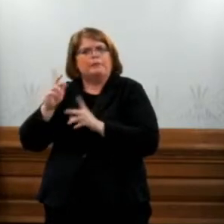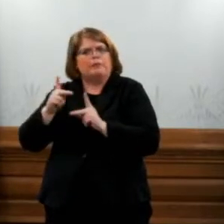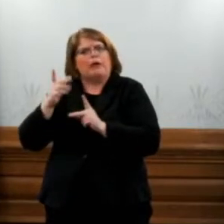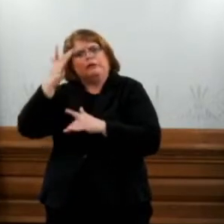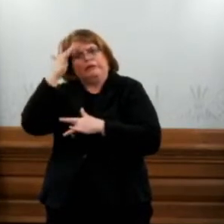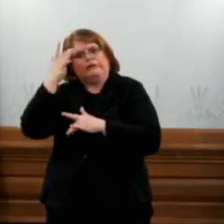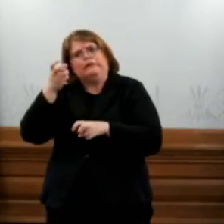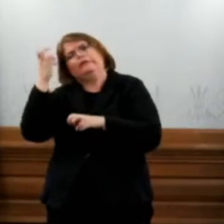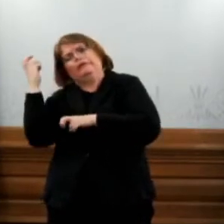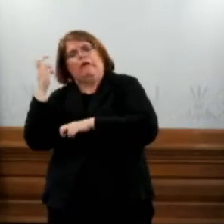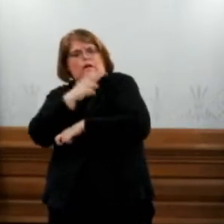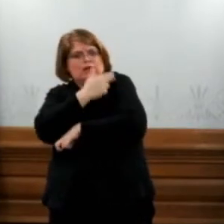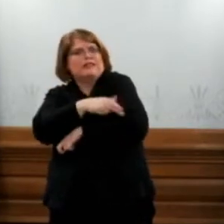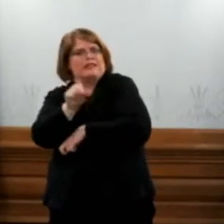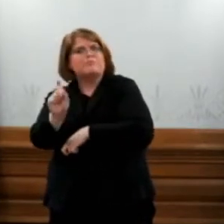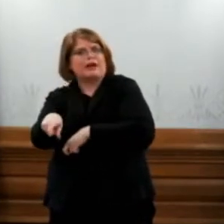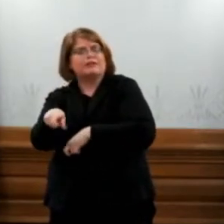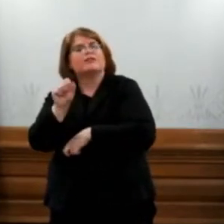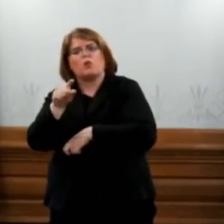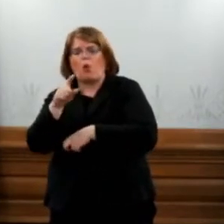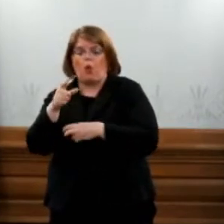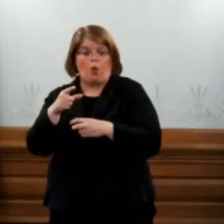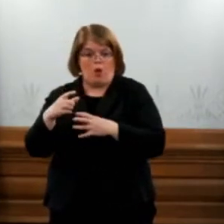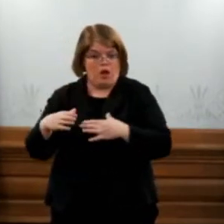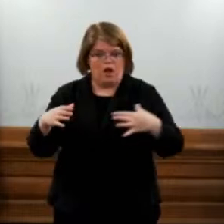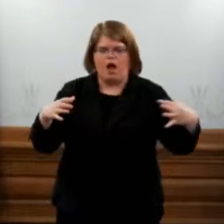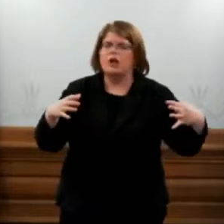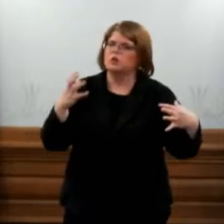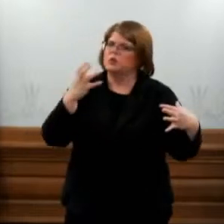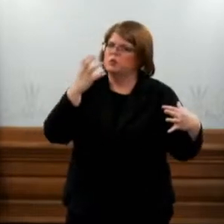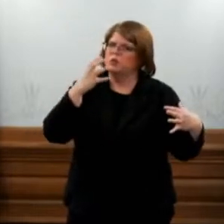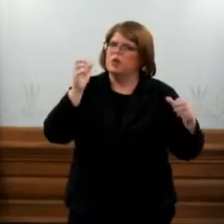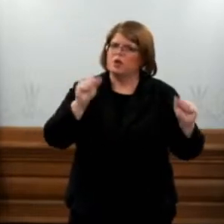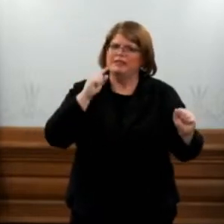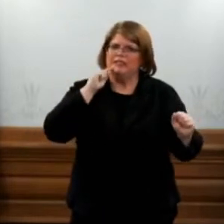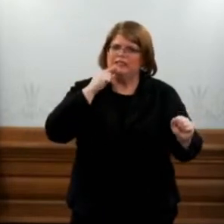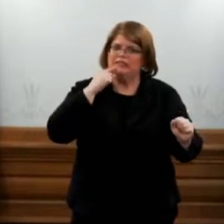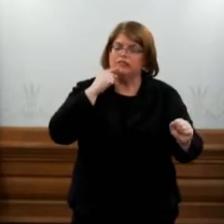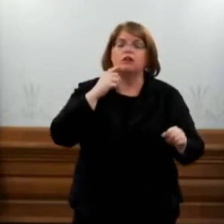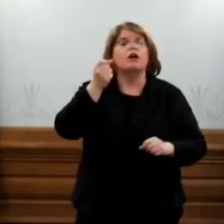that convalescent plasma is not a magic bullet. We do have a